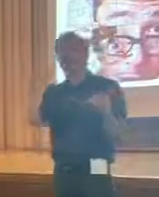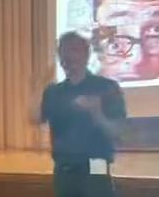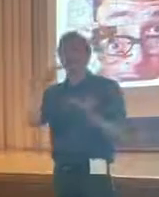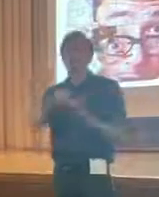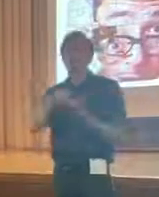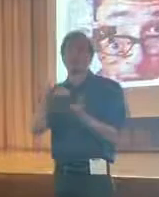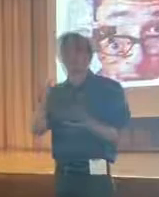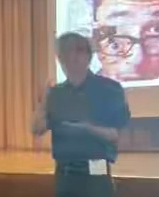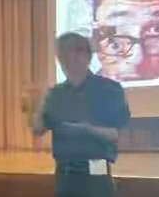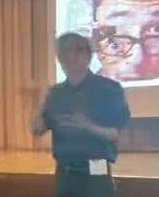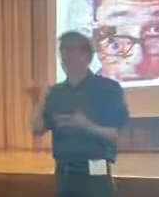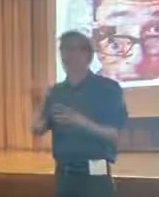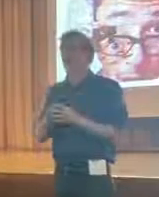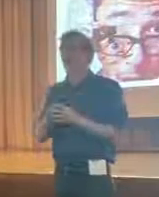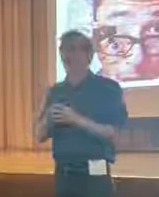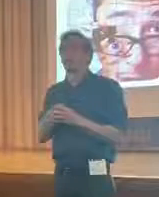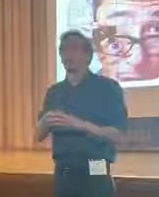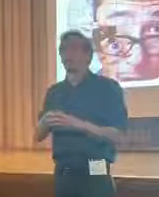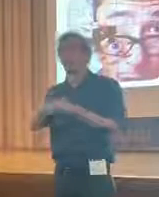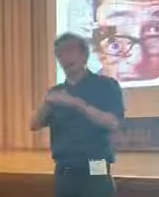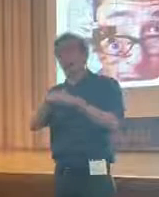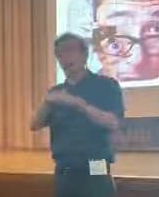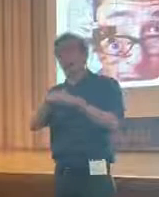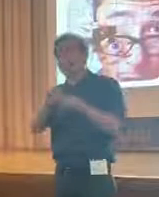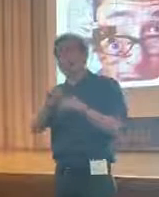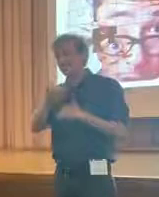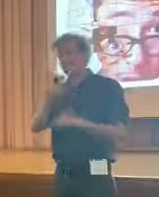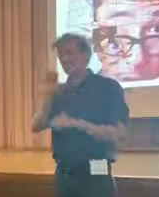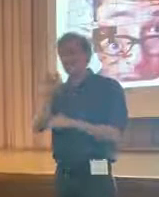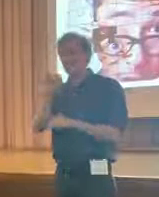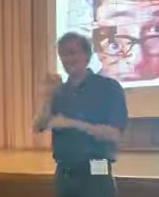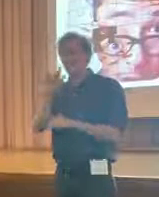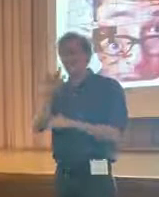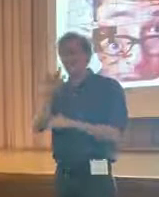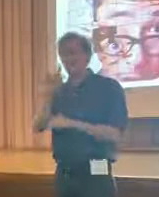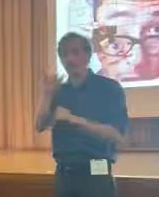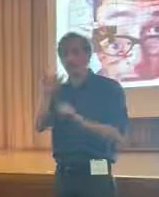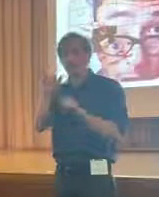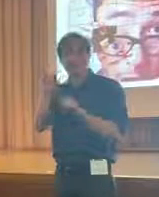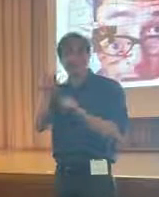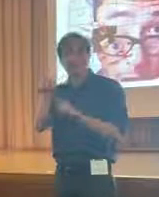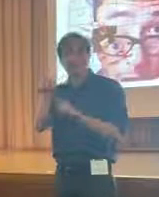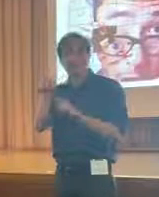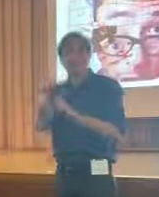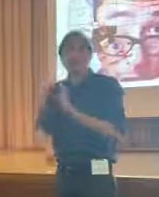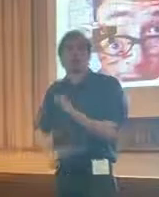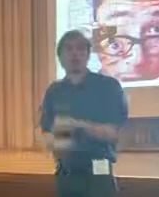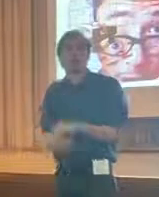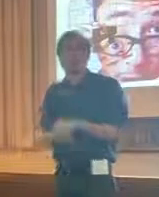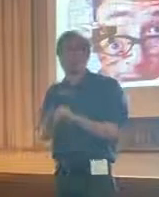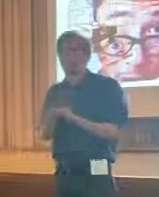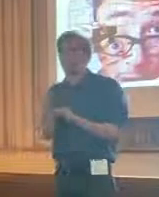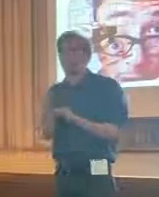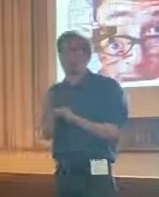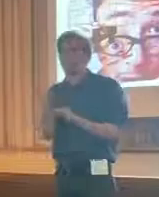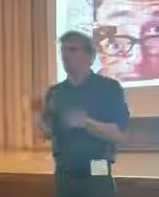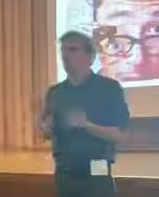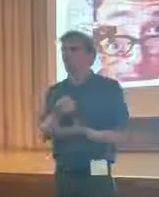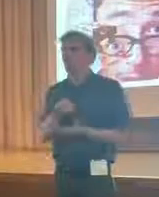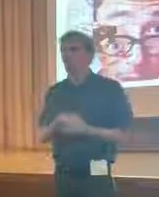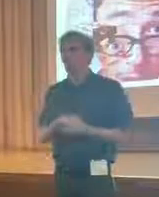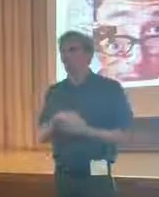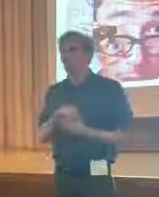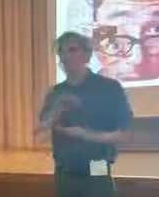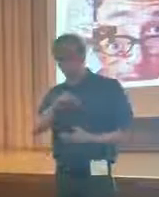a skill you can learn. It is a skill that your staff can learn. And I'm like chewing gum